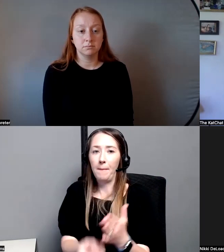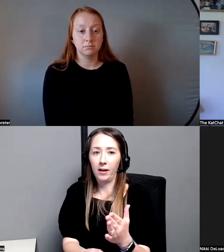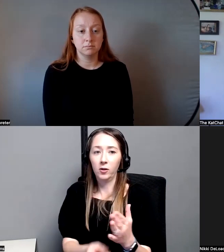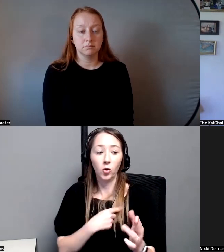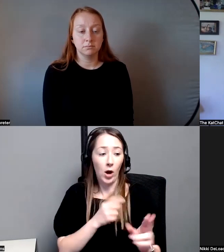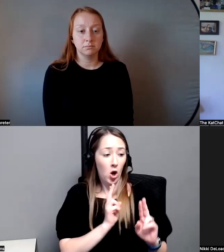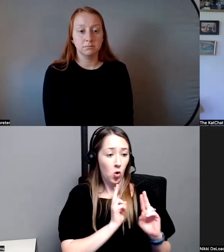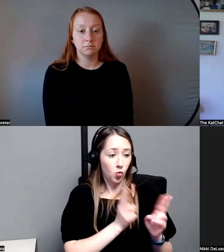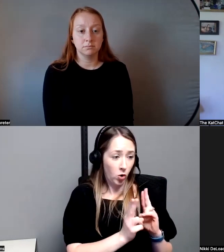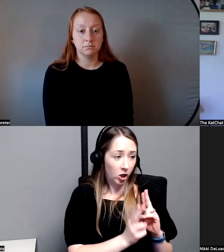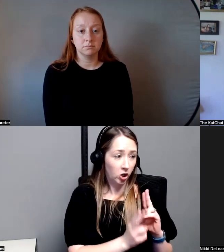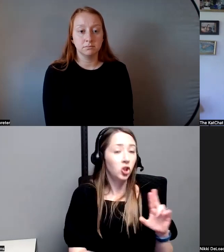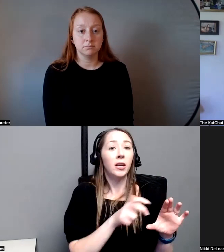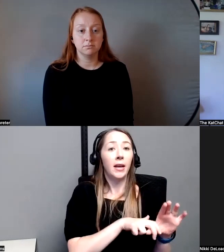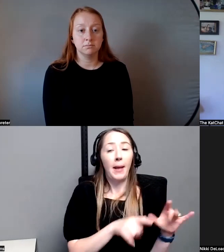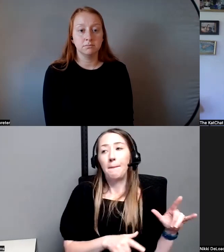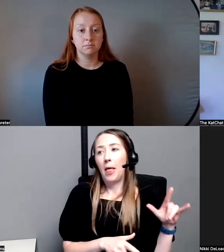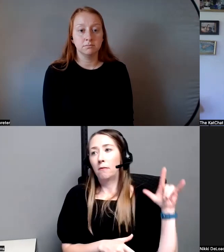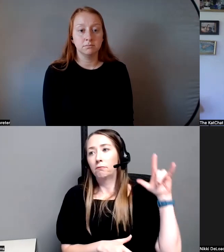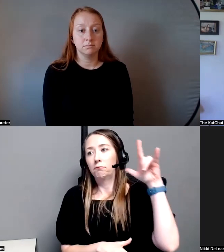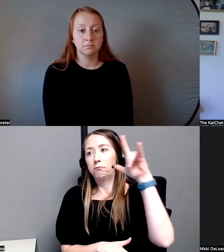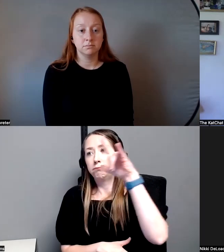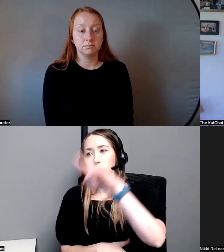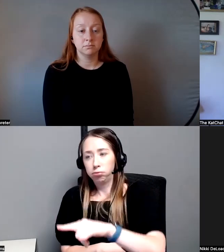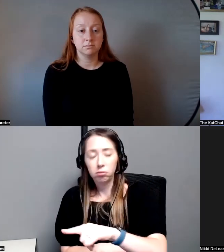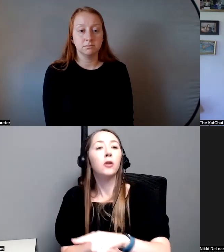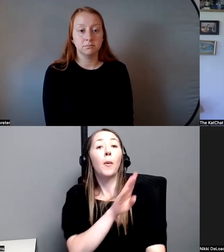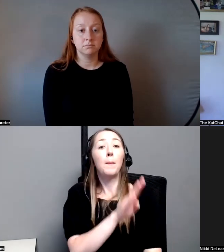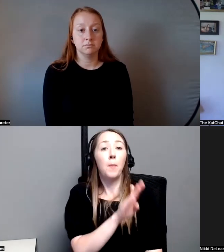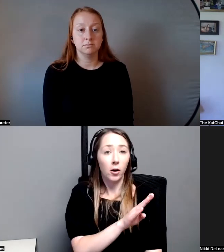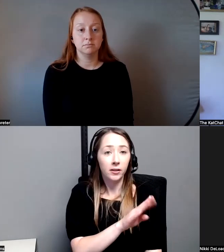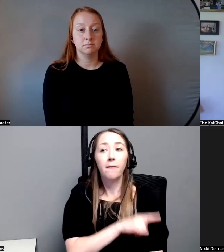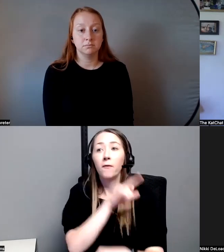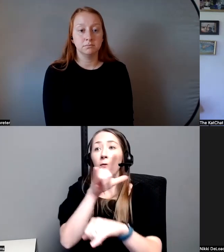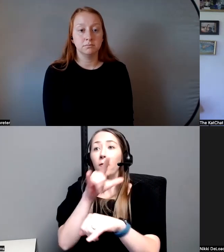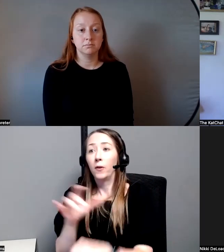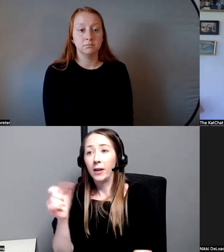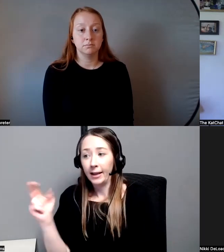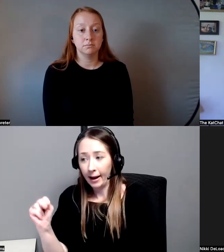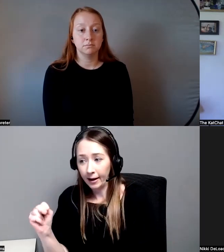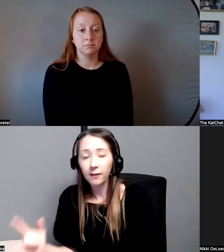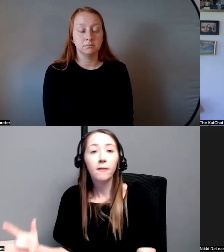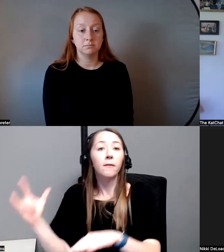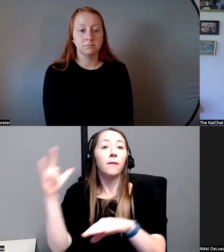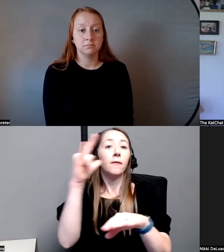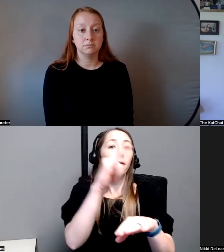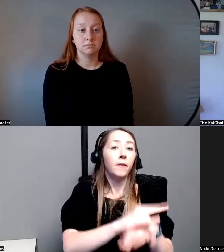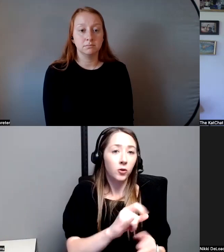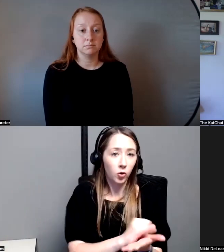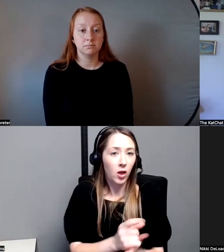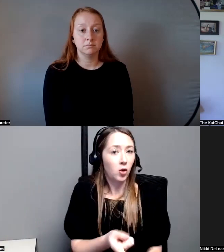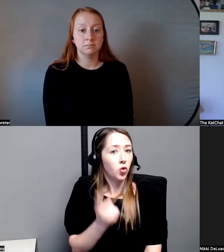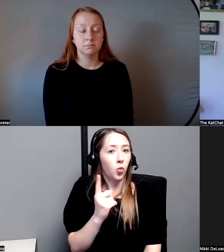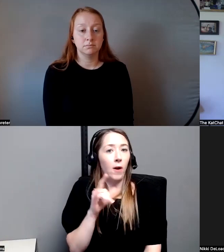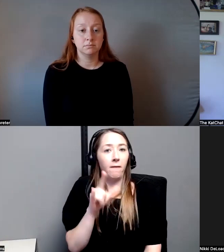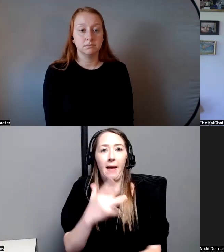get on a plane, and out of Boston, Connecticut, JFK, Newark, there was only one flight,